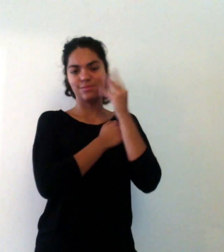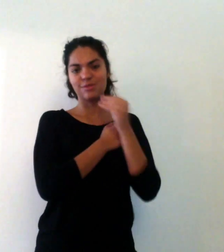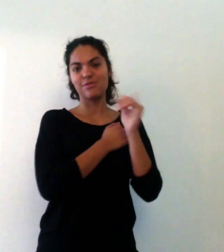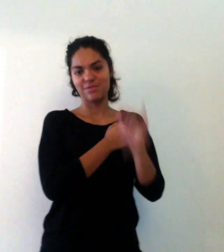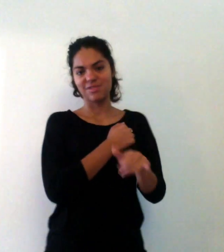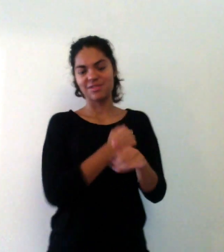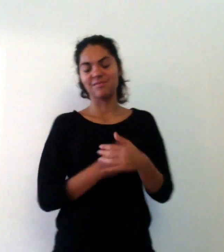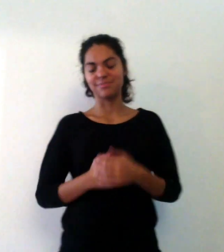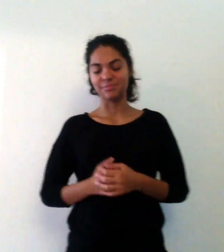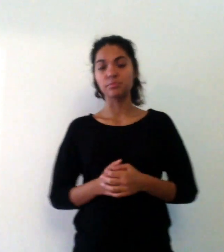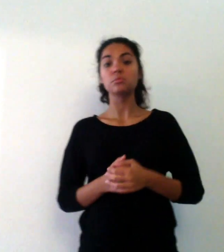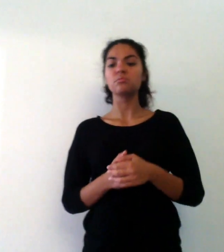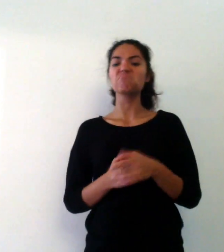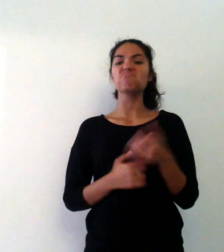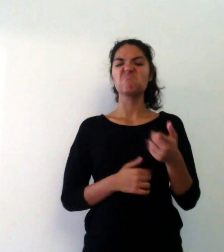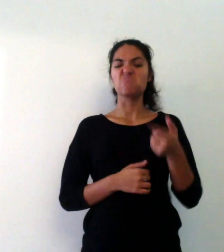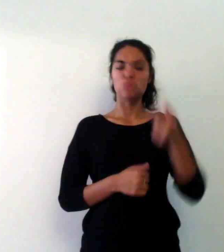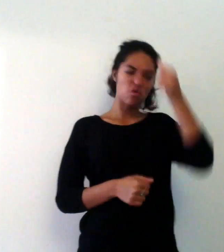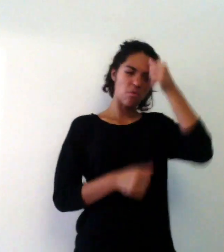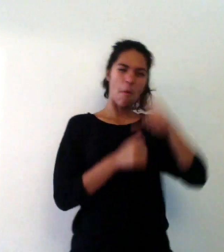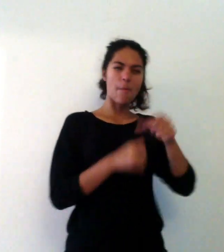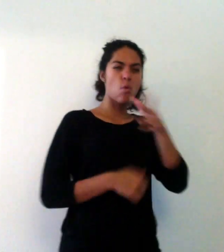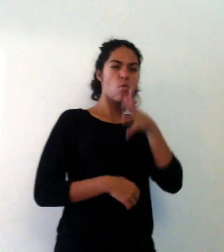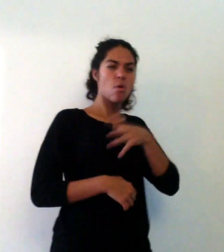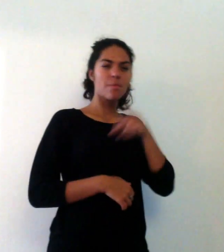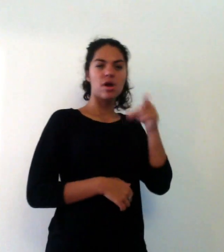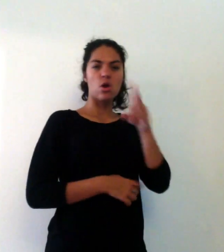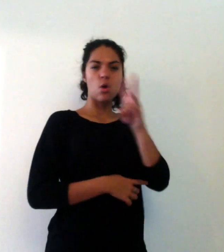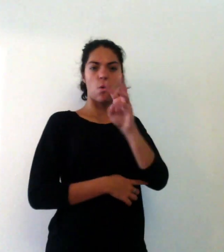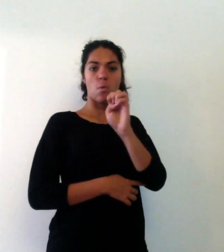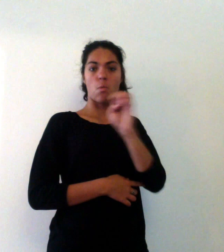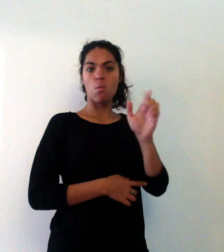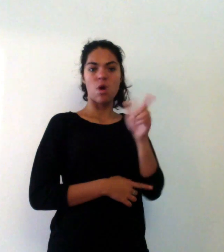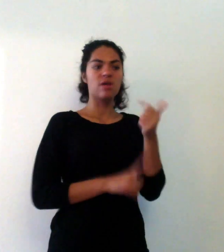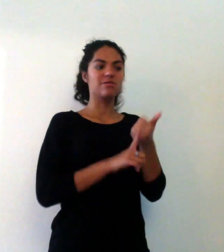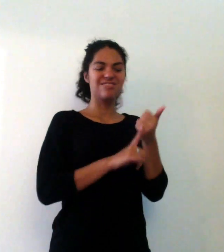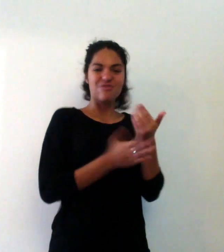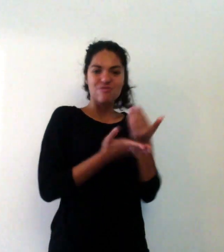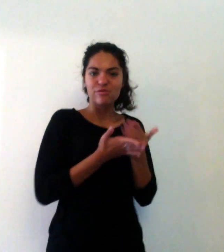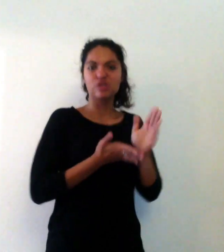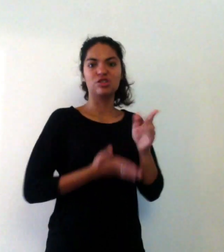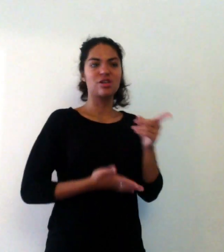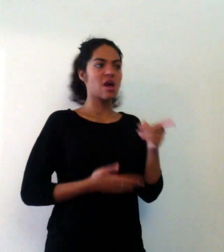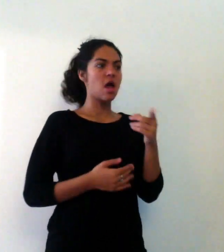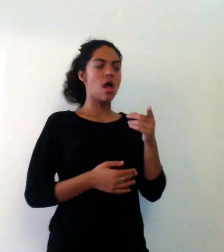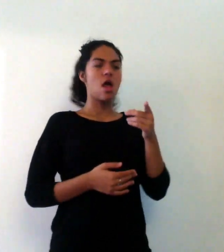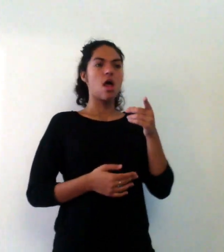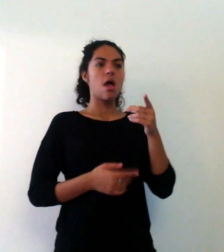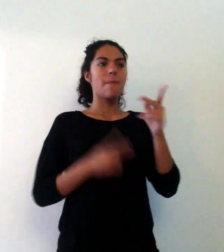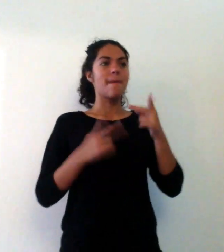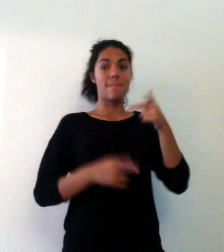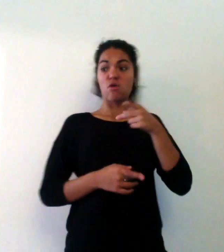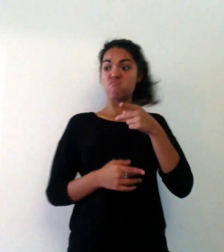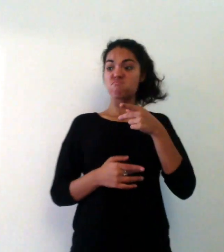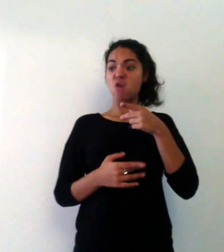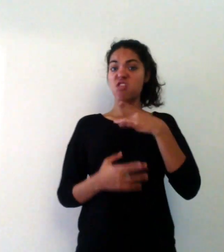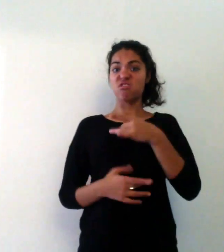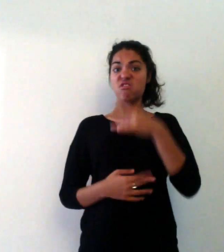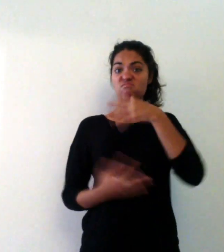rejected, morally rejected, stands alone. And God says to her, when you finally understand what worship is, Jesus says,